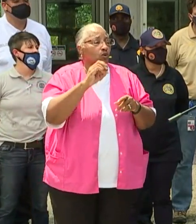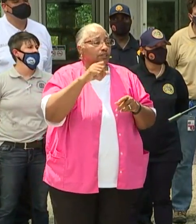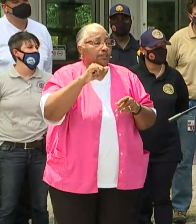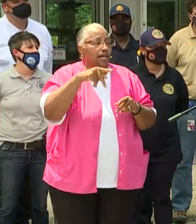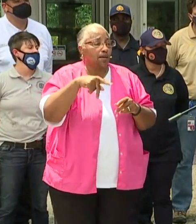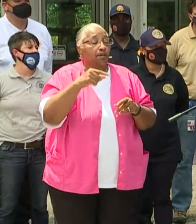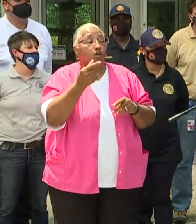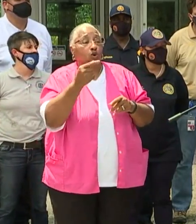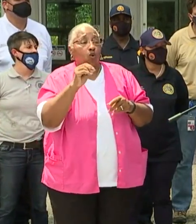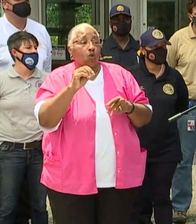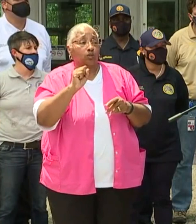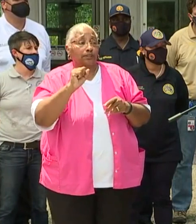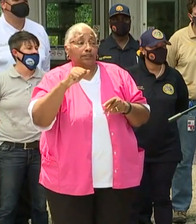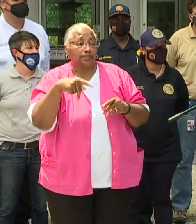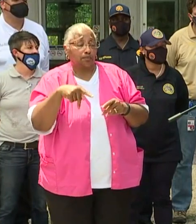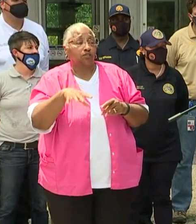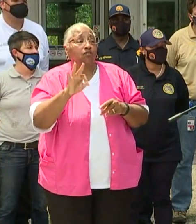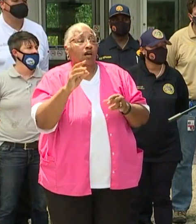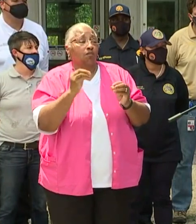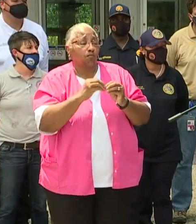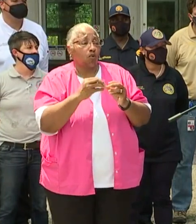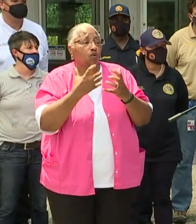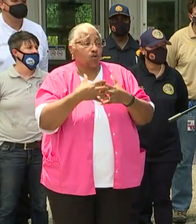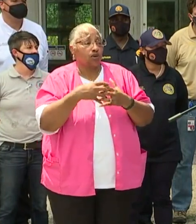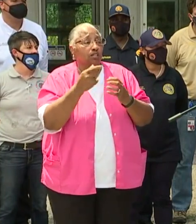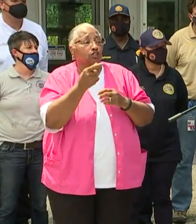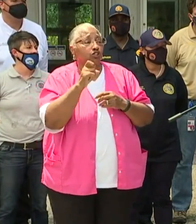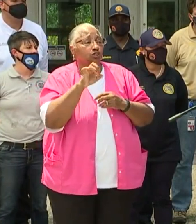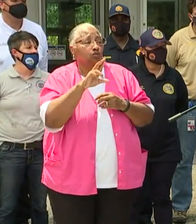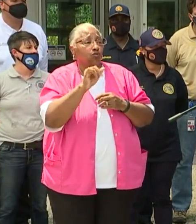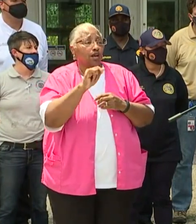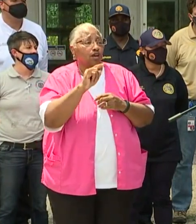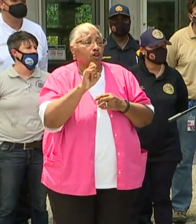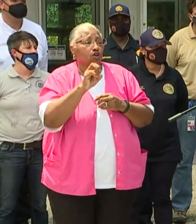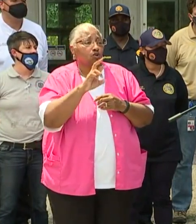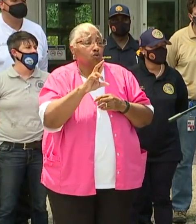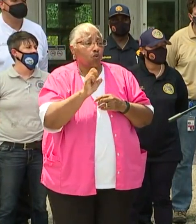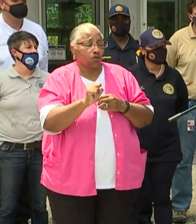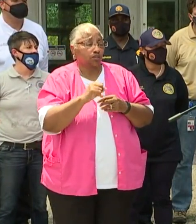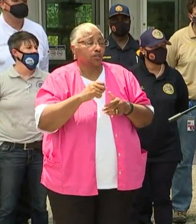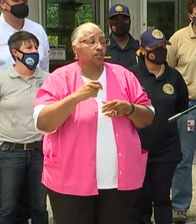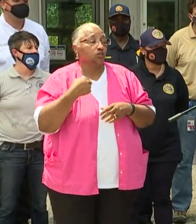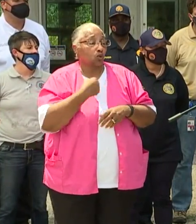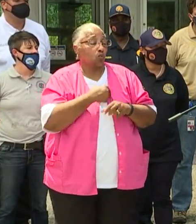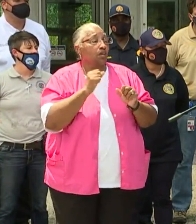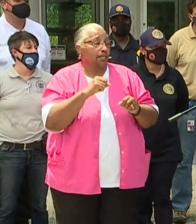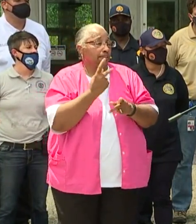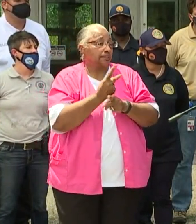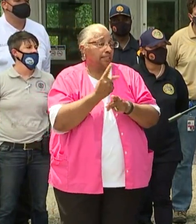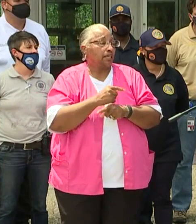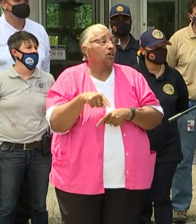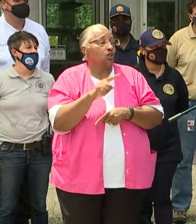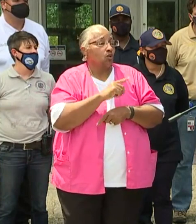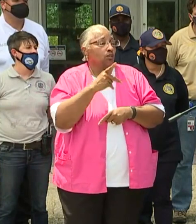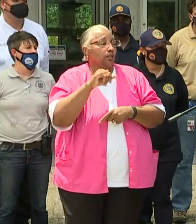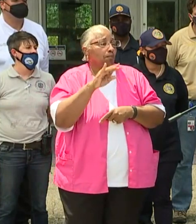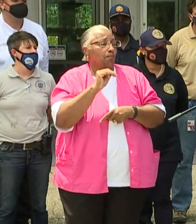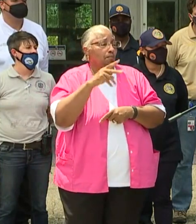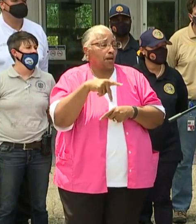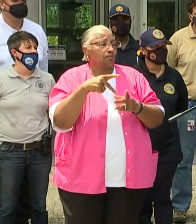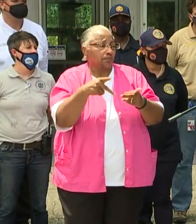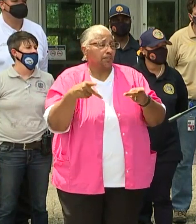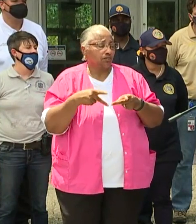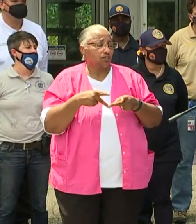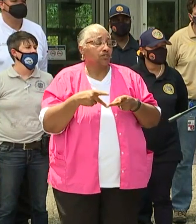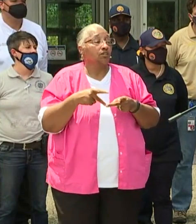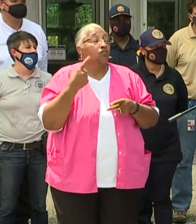generators to, as long as we don't have energy power, to power those pumping stations with backup generators.